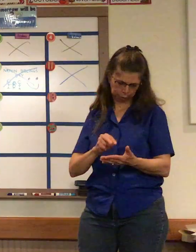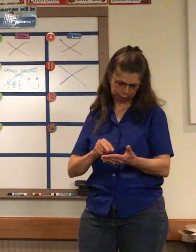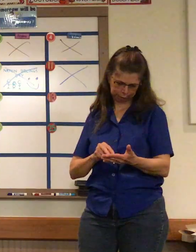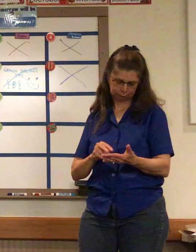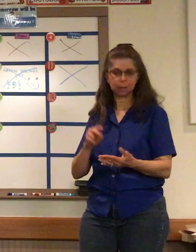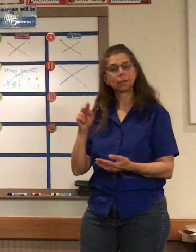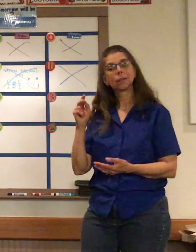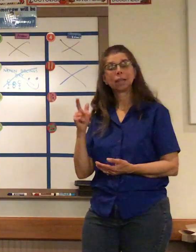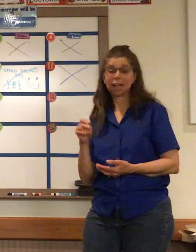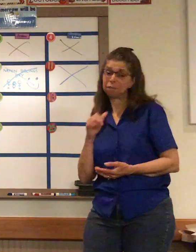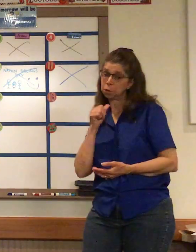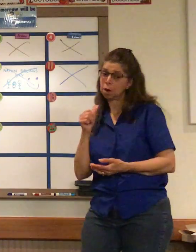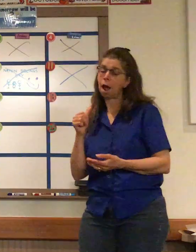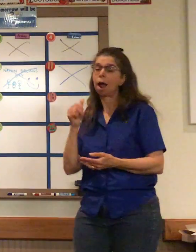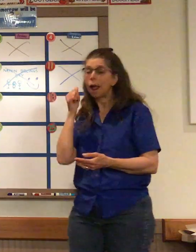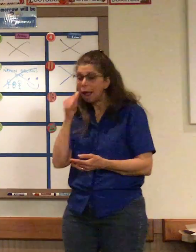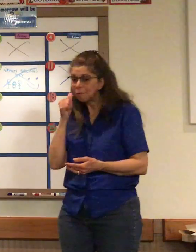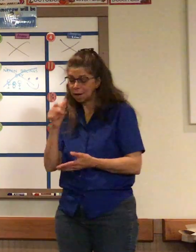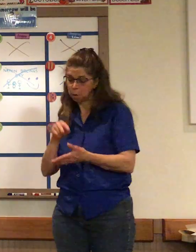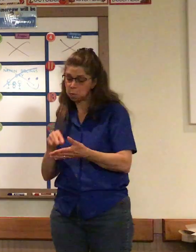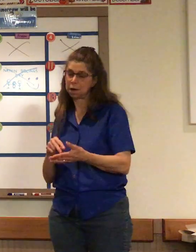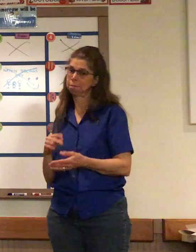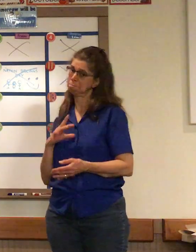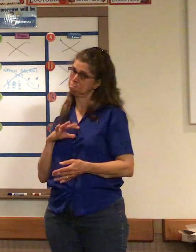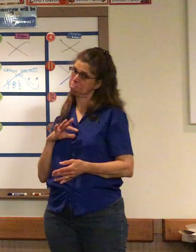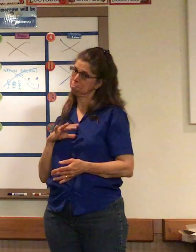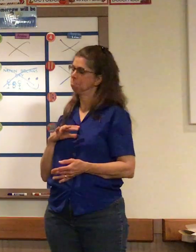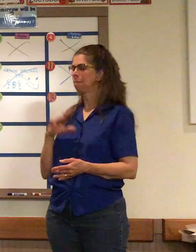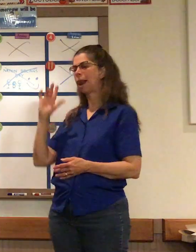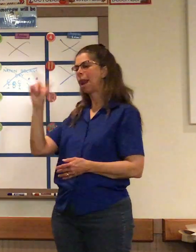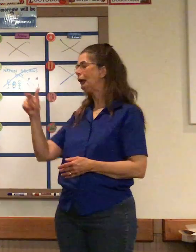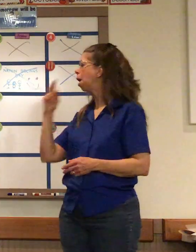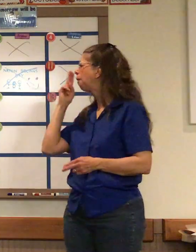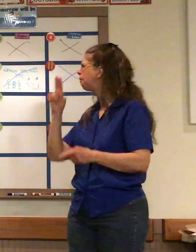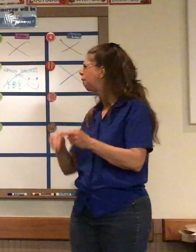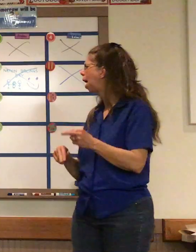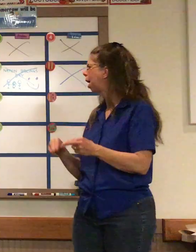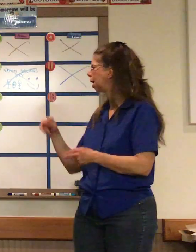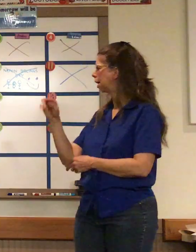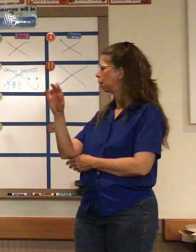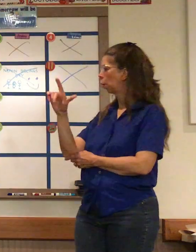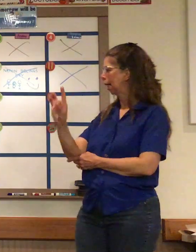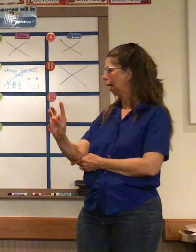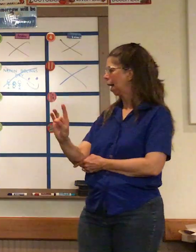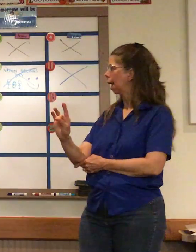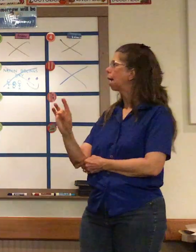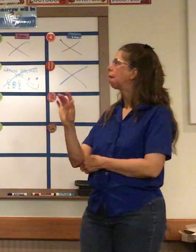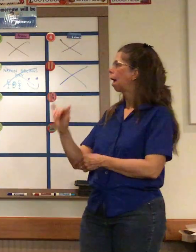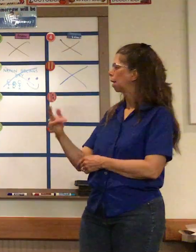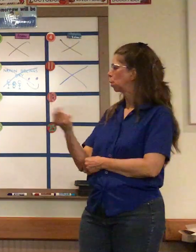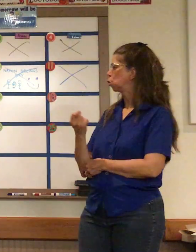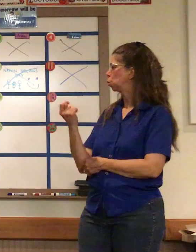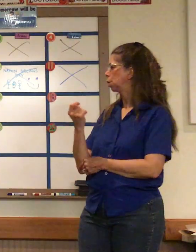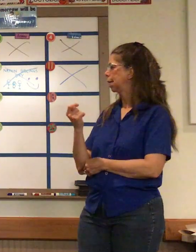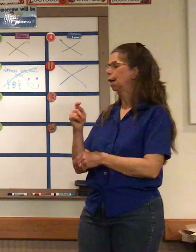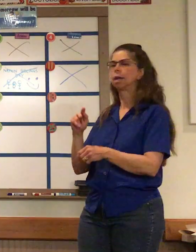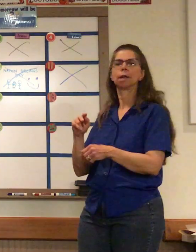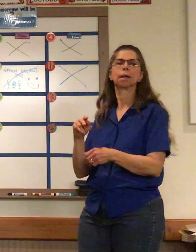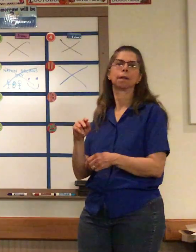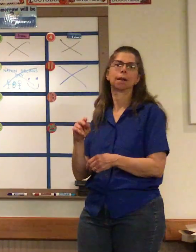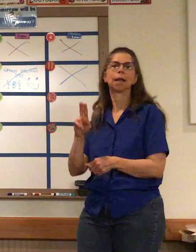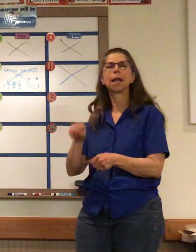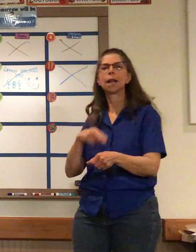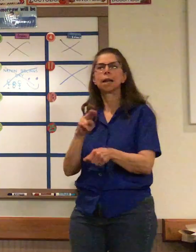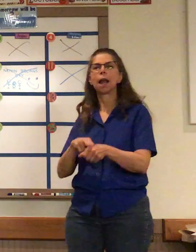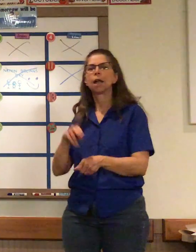that every day. And later on in the month, this is a fun one, on the 28th, which will be a Tuesday, we